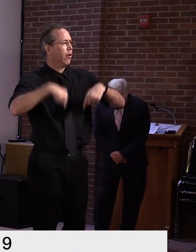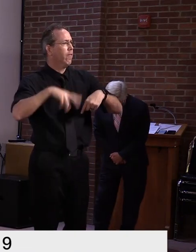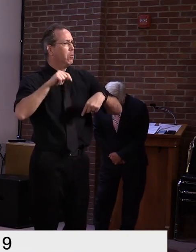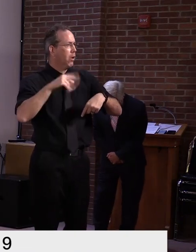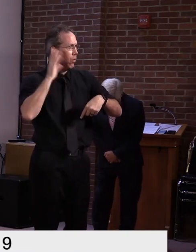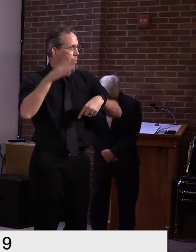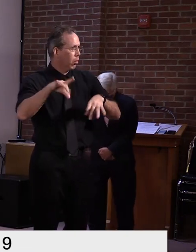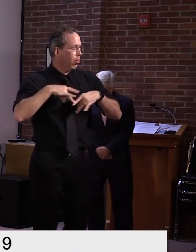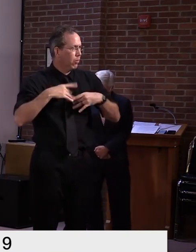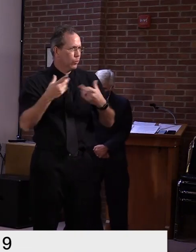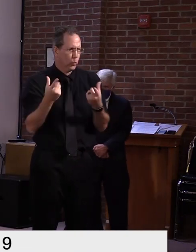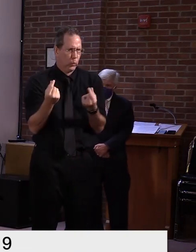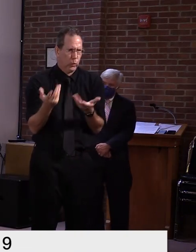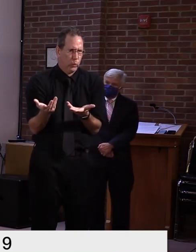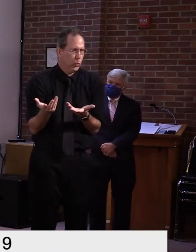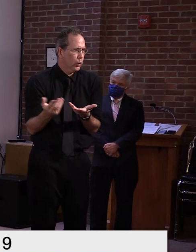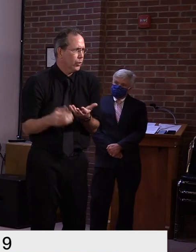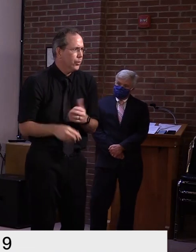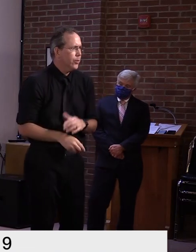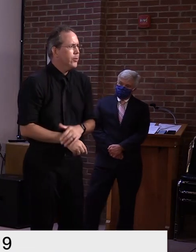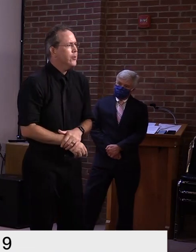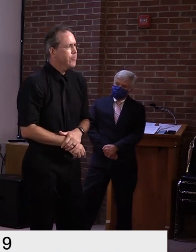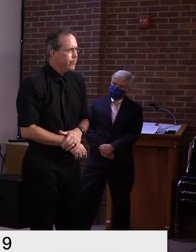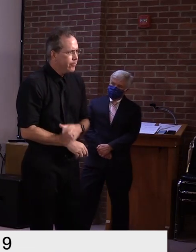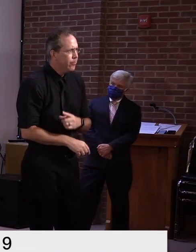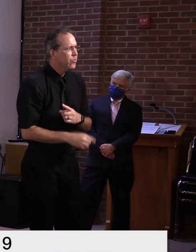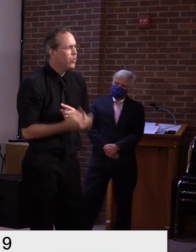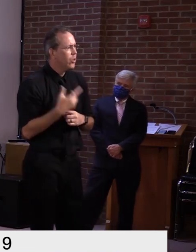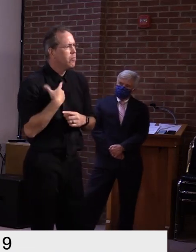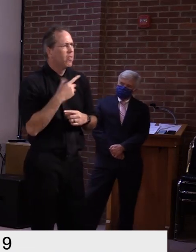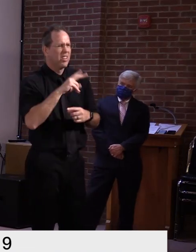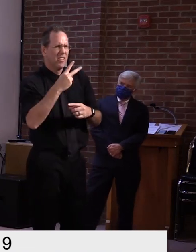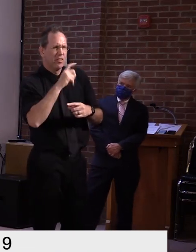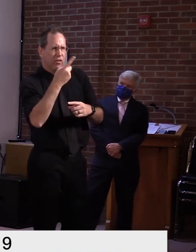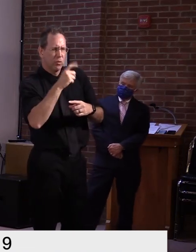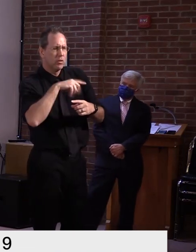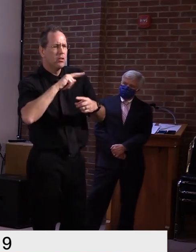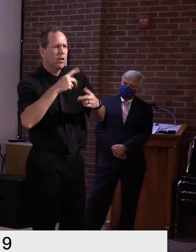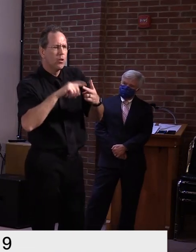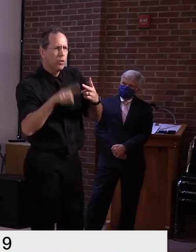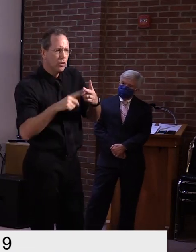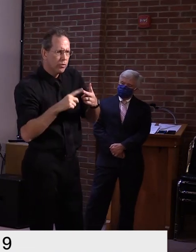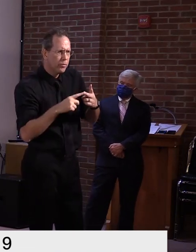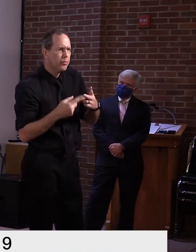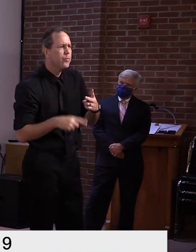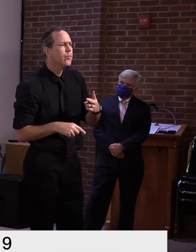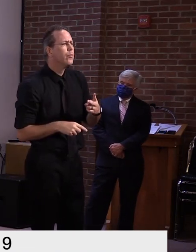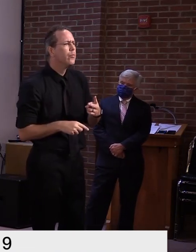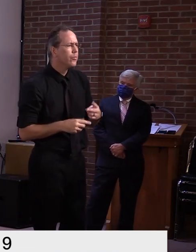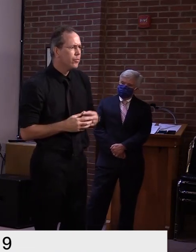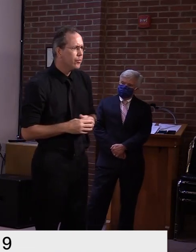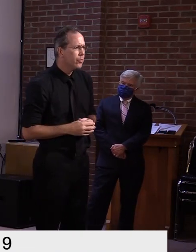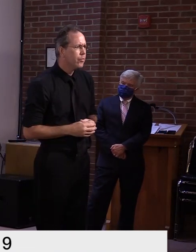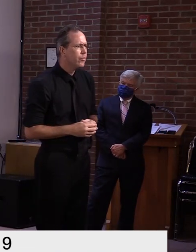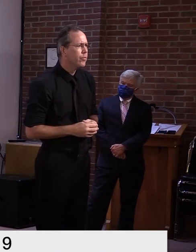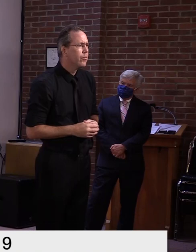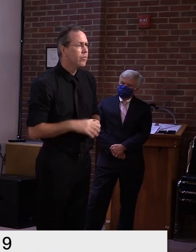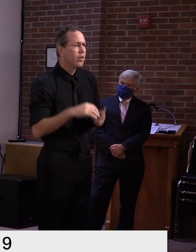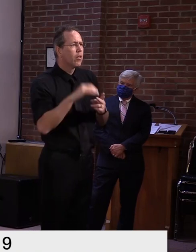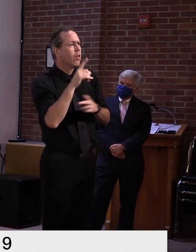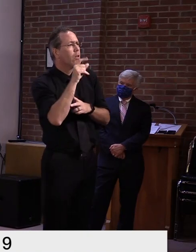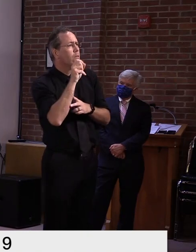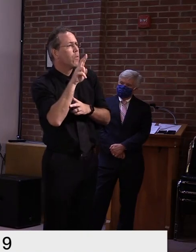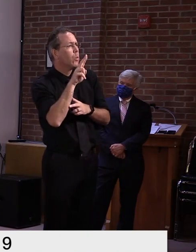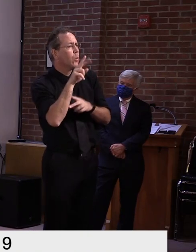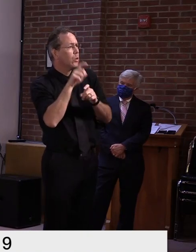we had the restart Vermont, and we started opening up the economy, and it was soon after that the CDC and the feds came